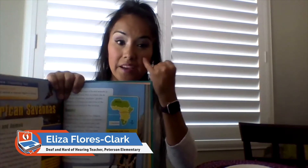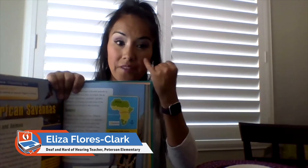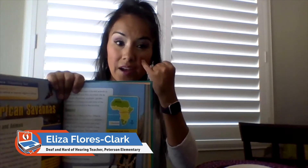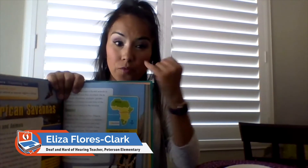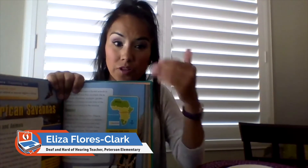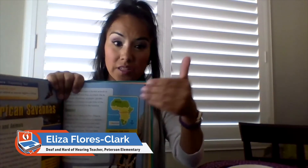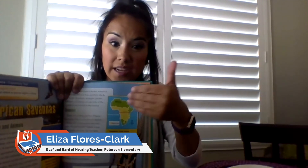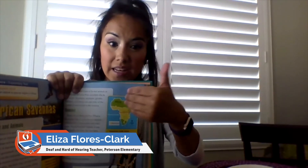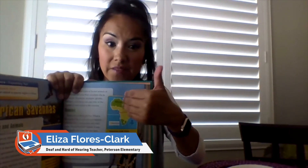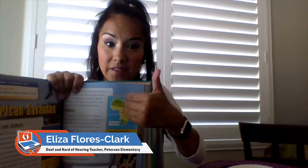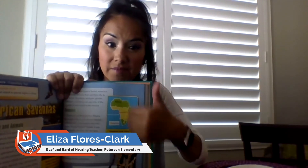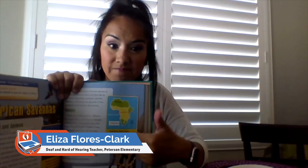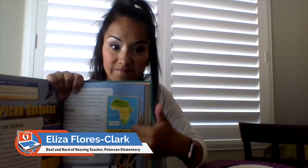I were to kind of